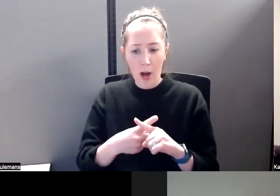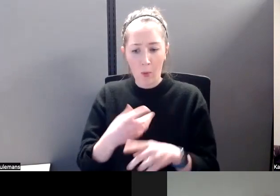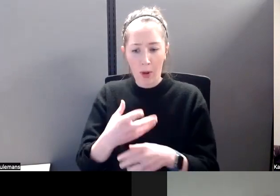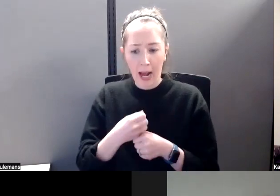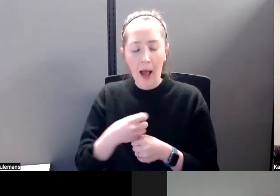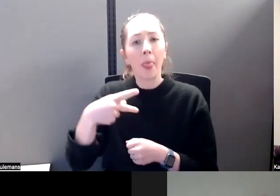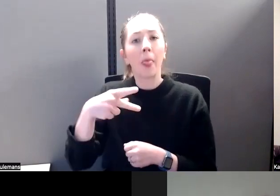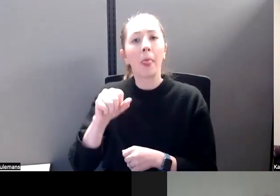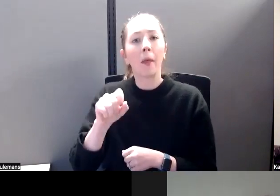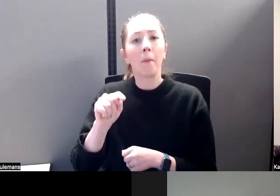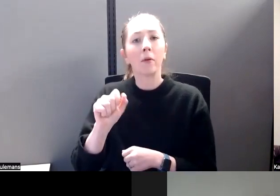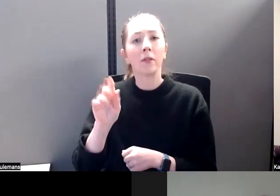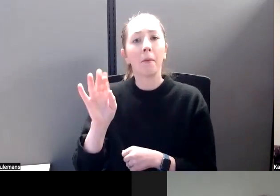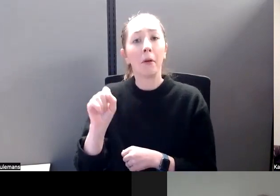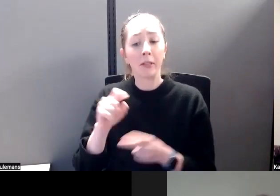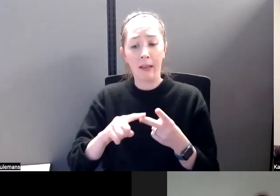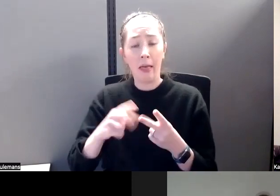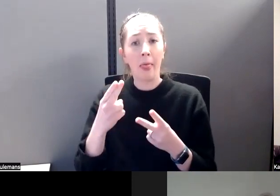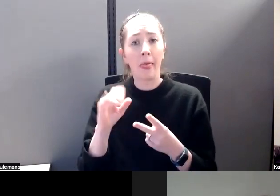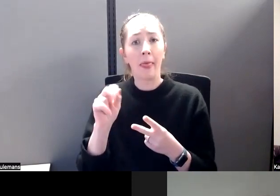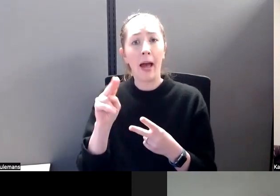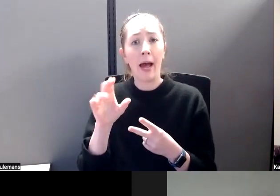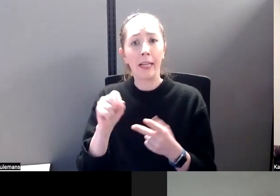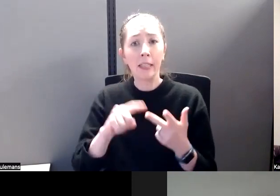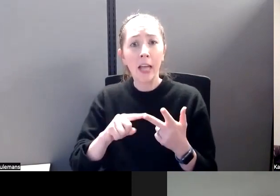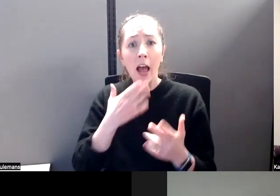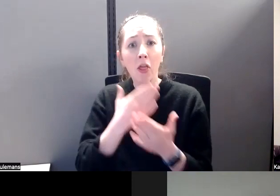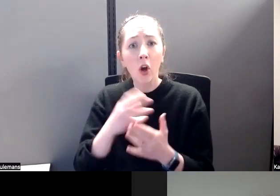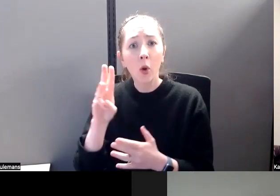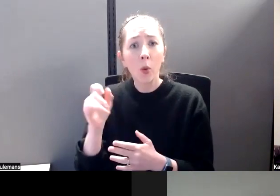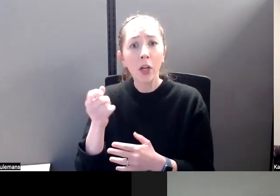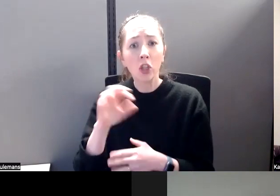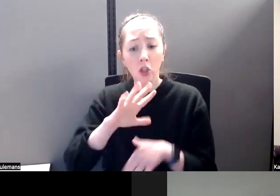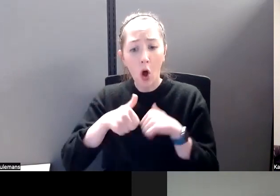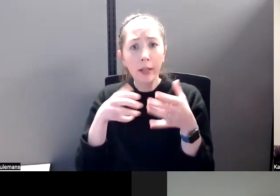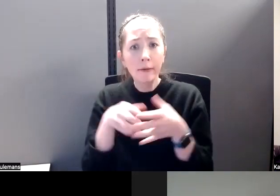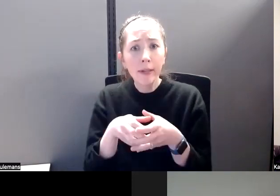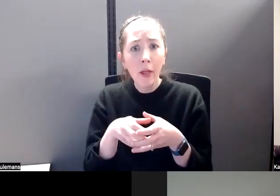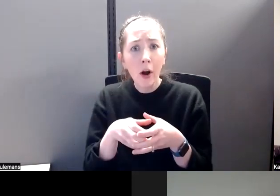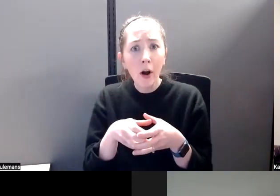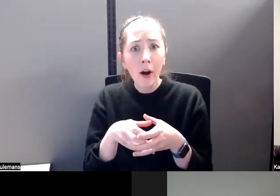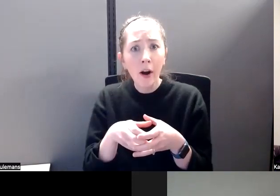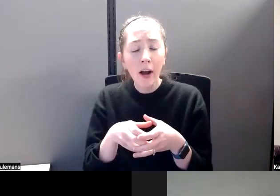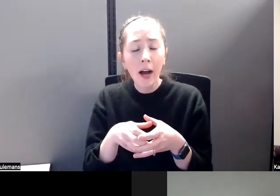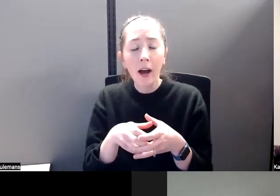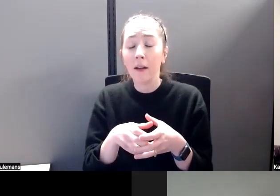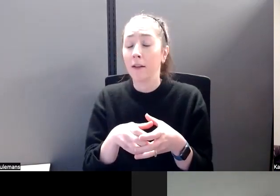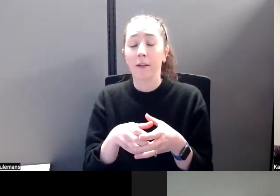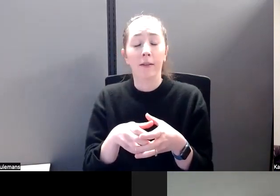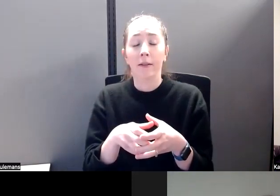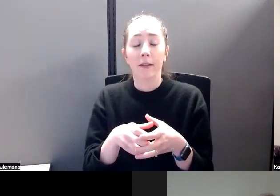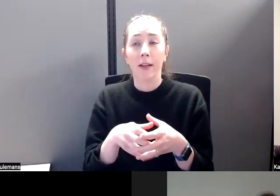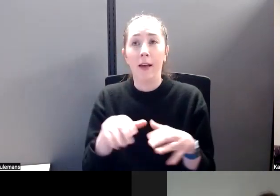the postables, the Hynies, and the Erpers, and the Good Witchers together. Like I don't think I really comprehended